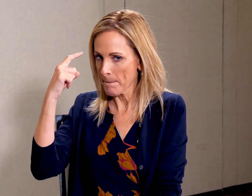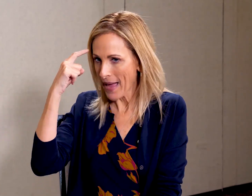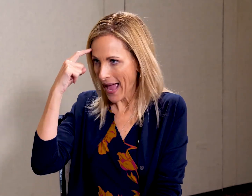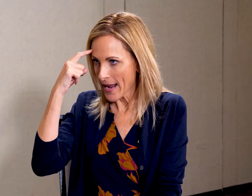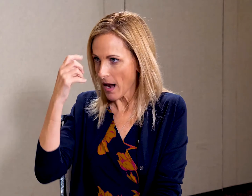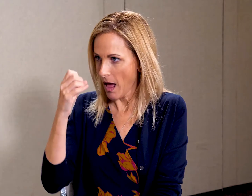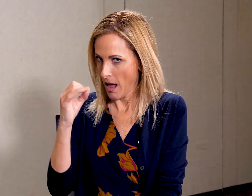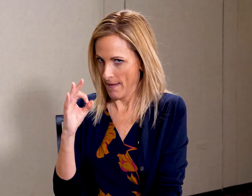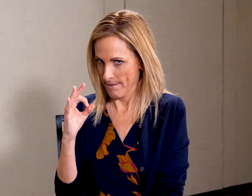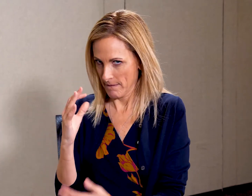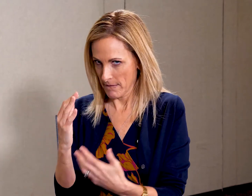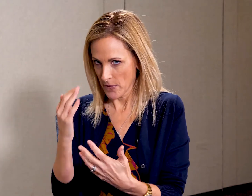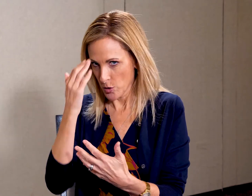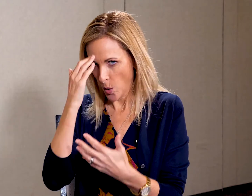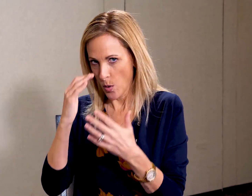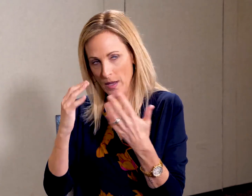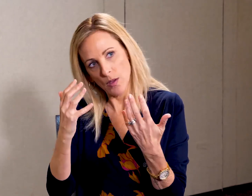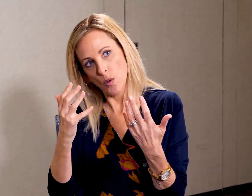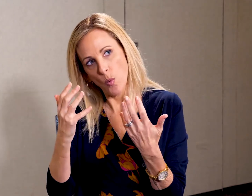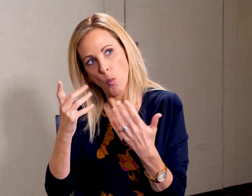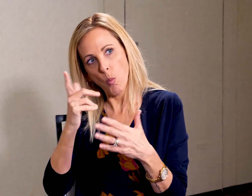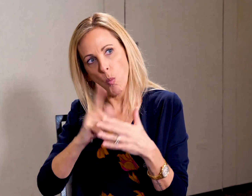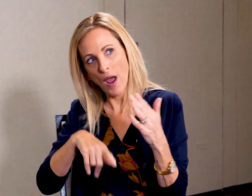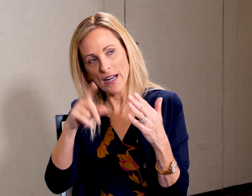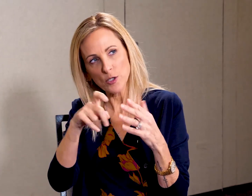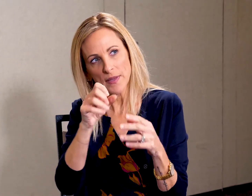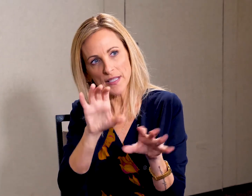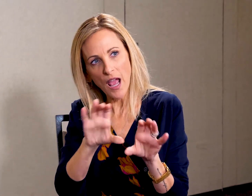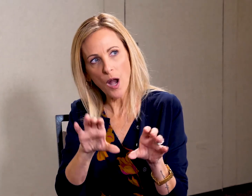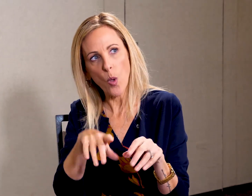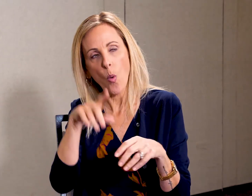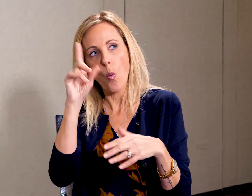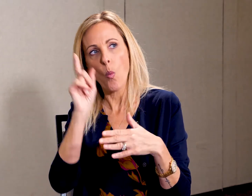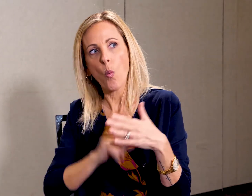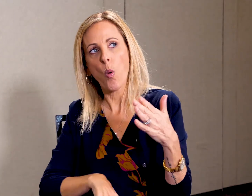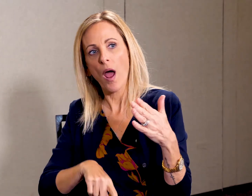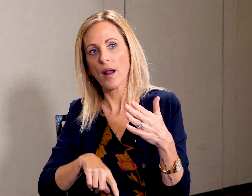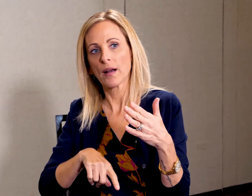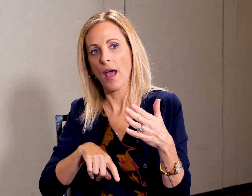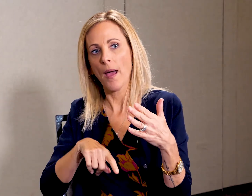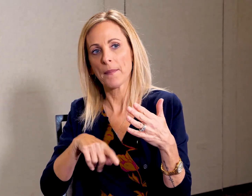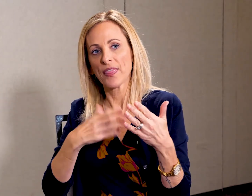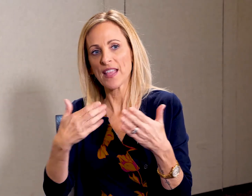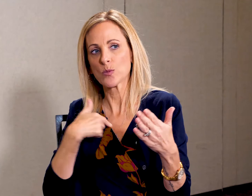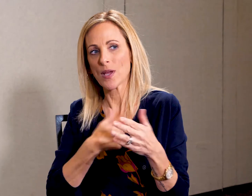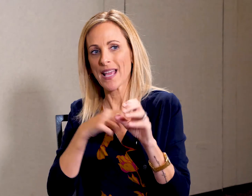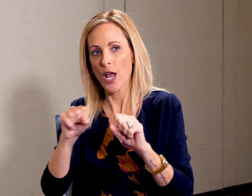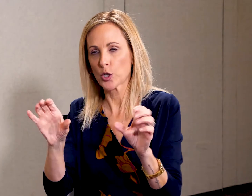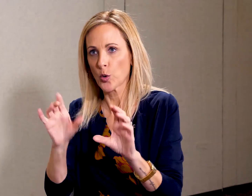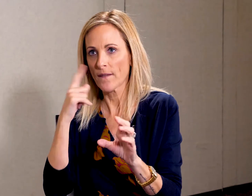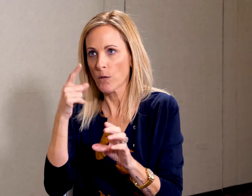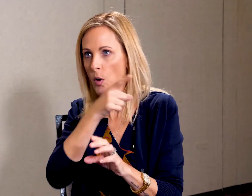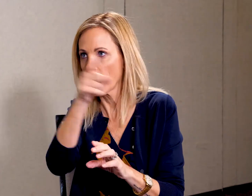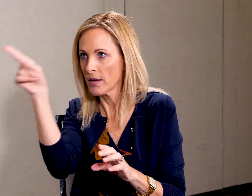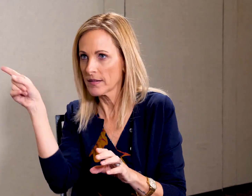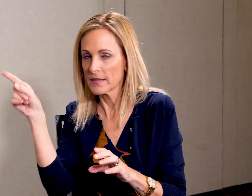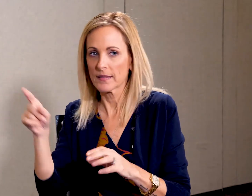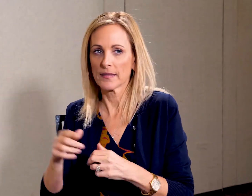have the maturity and intelligence that men may not necessarily have of what we can do for the